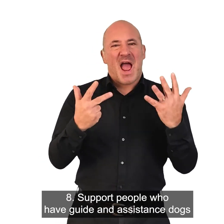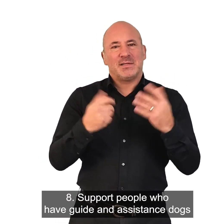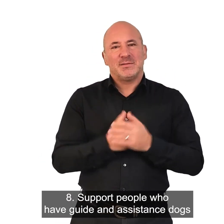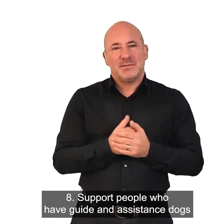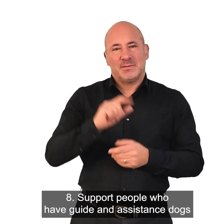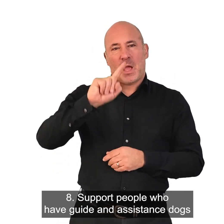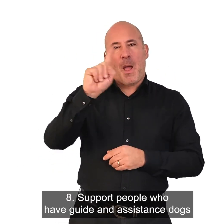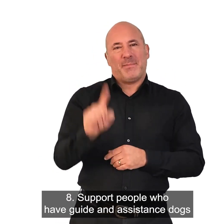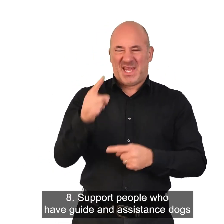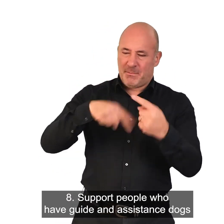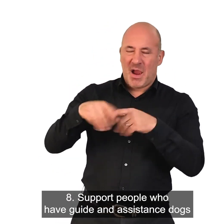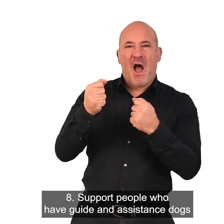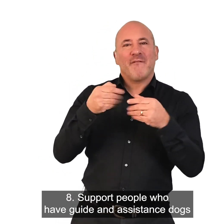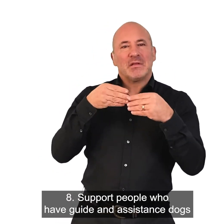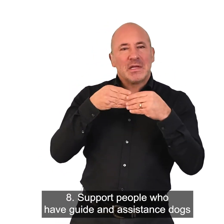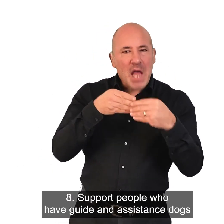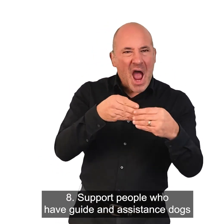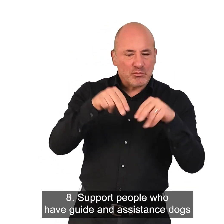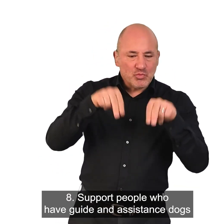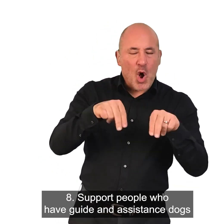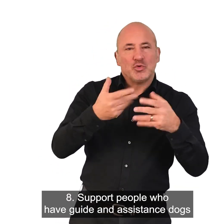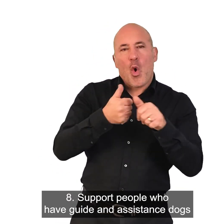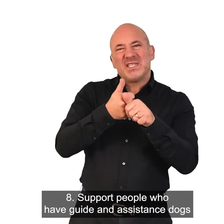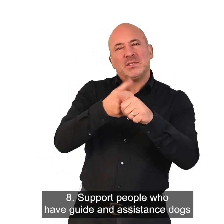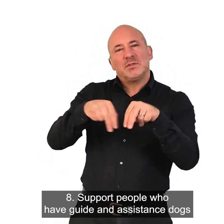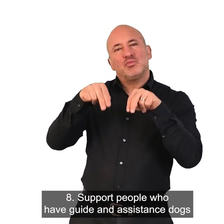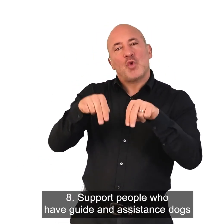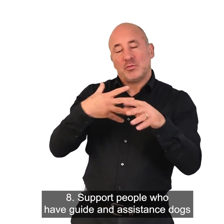8. Support people who have guide and assistance dogs.